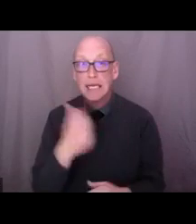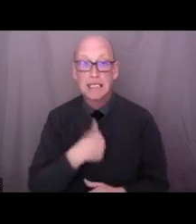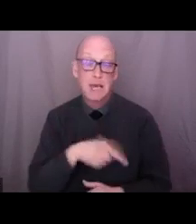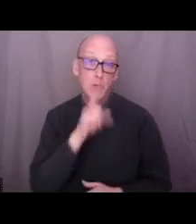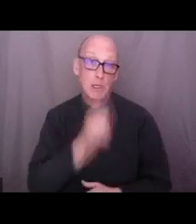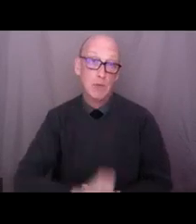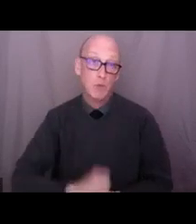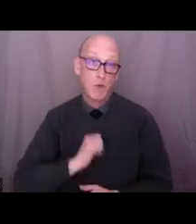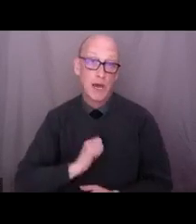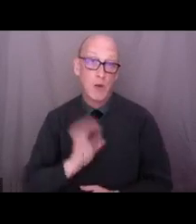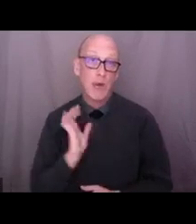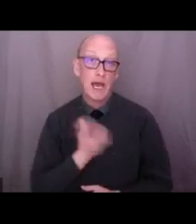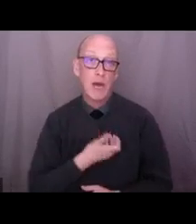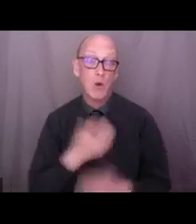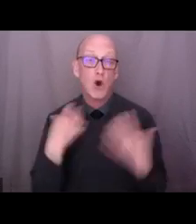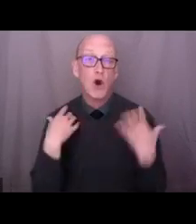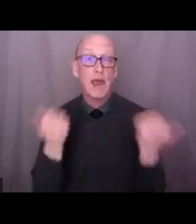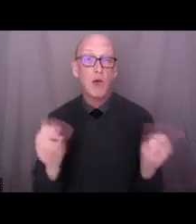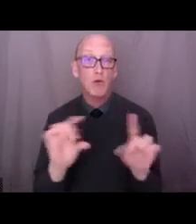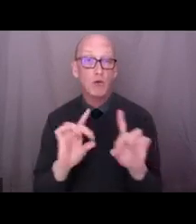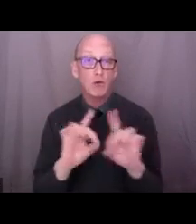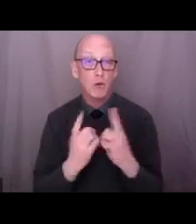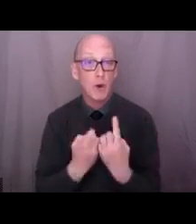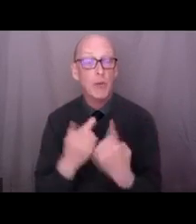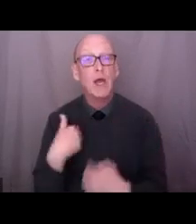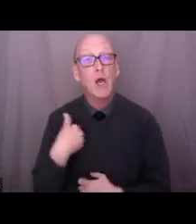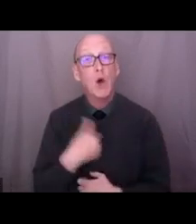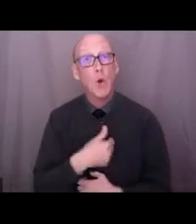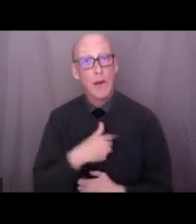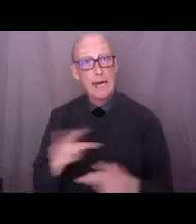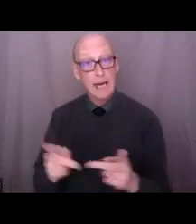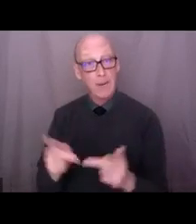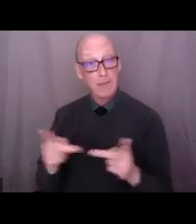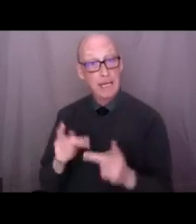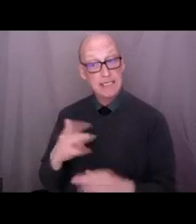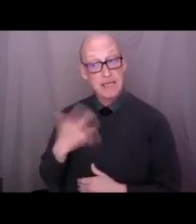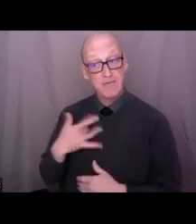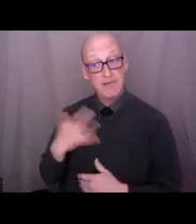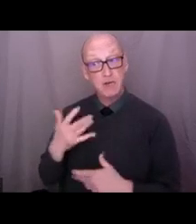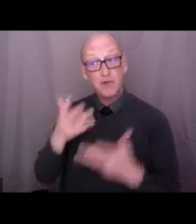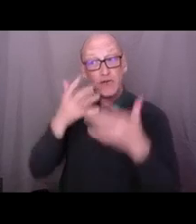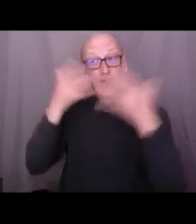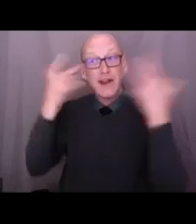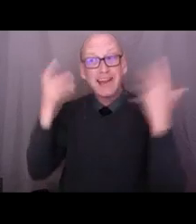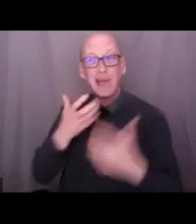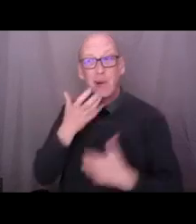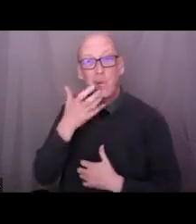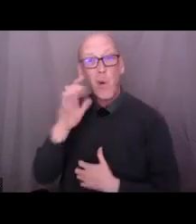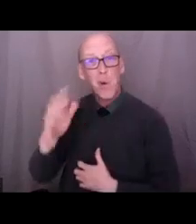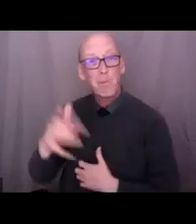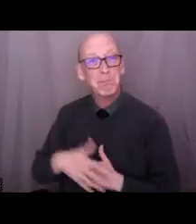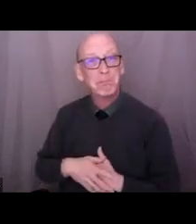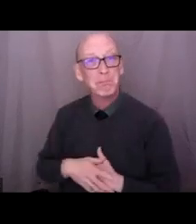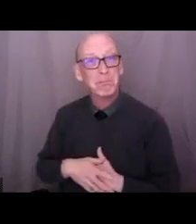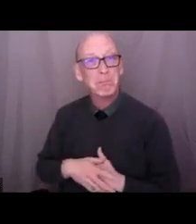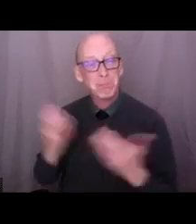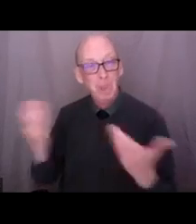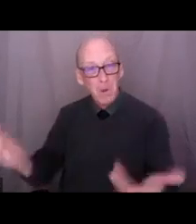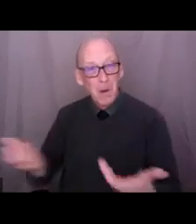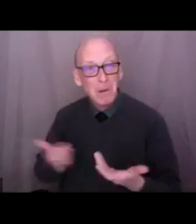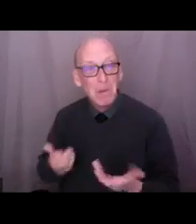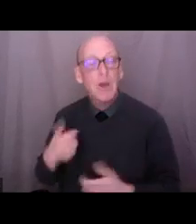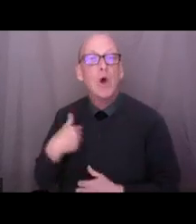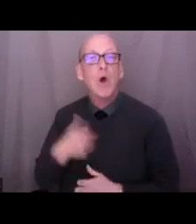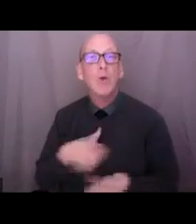of our health department. I think we're a place that does feel warm and friendly. We're doing everything we